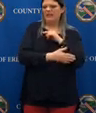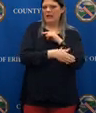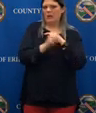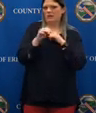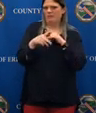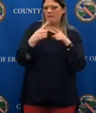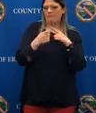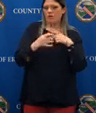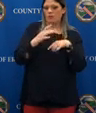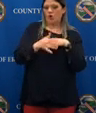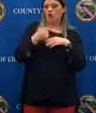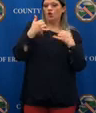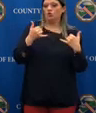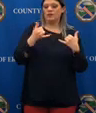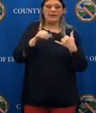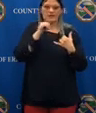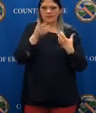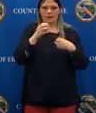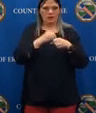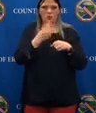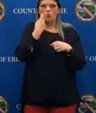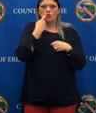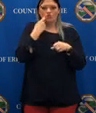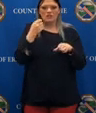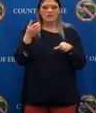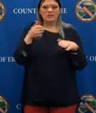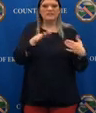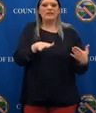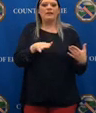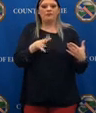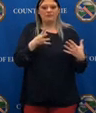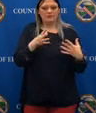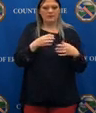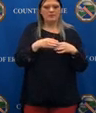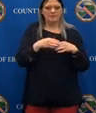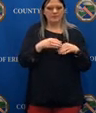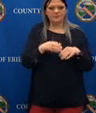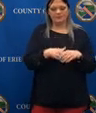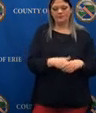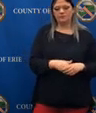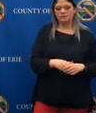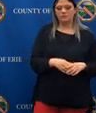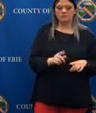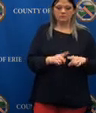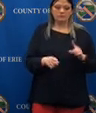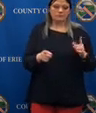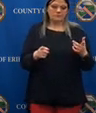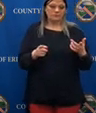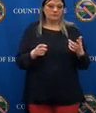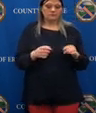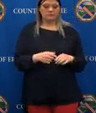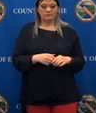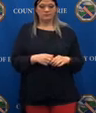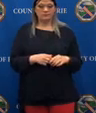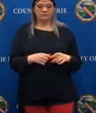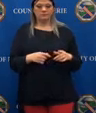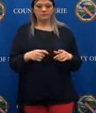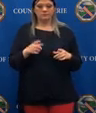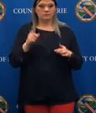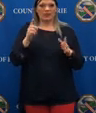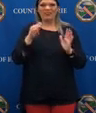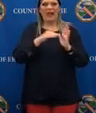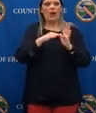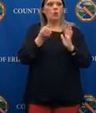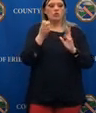from earlier today, it doesn't include the most recent cases, and the state the same. But there are thousands of people